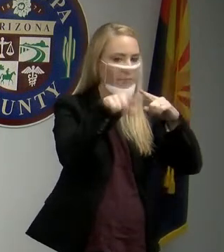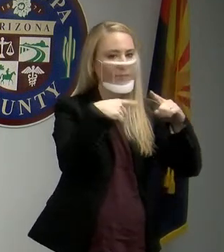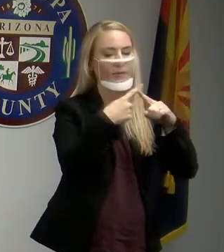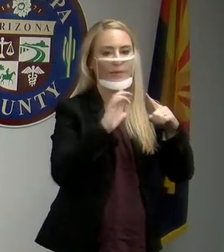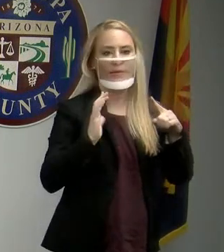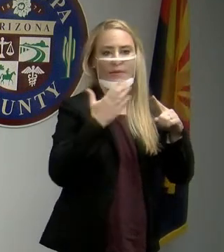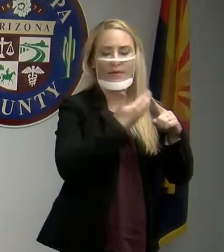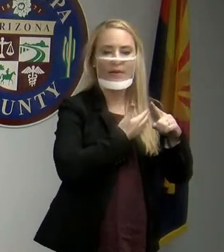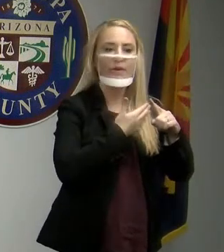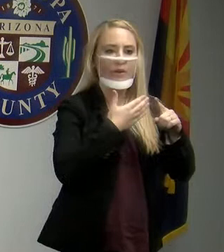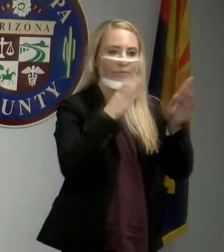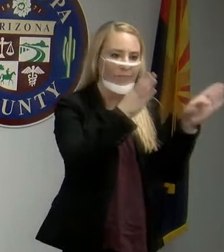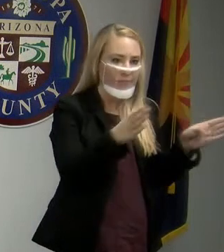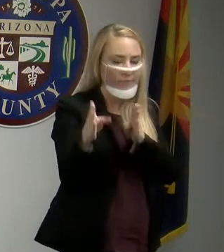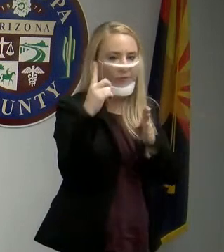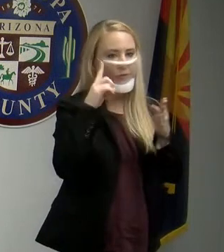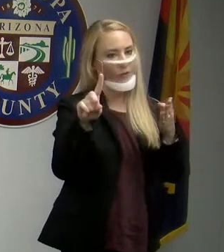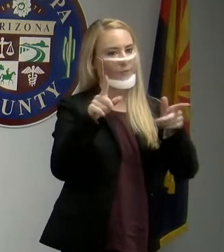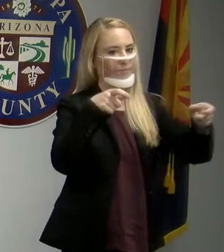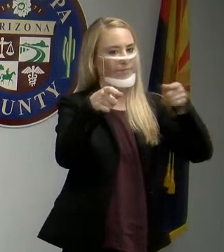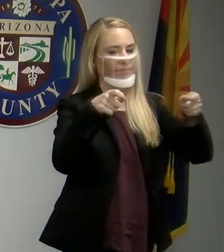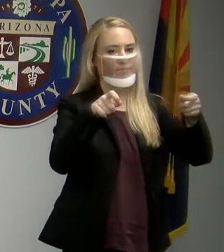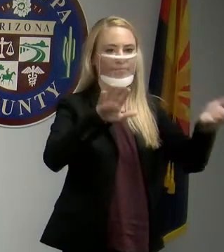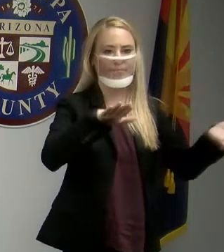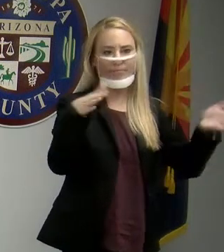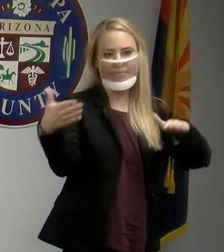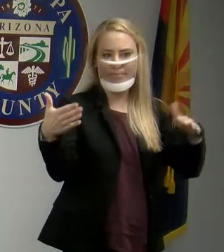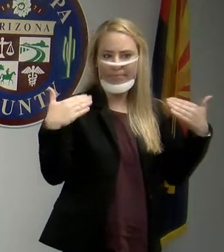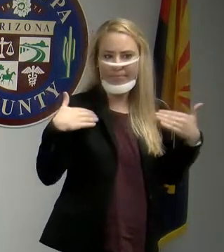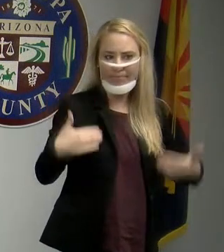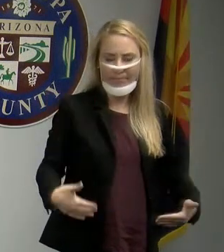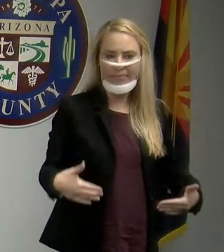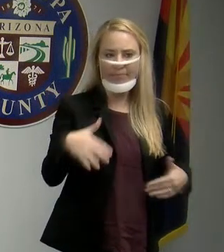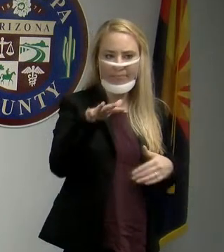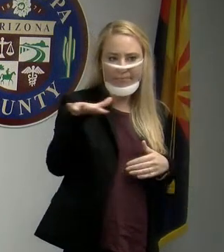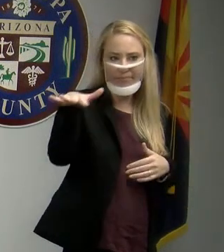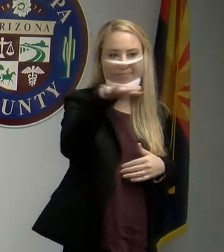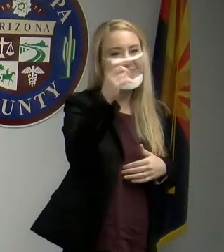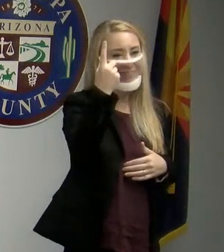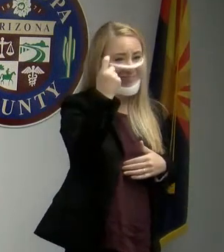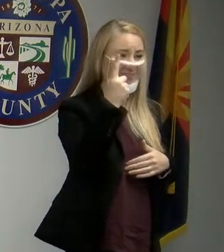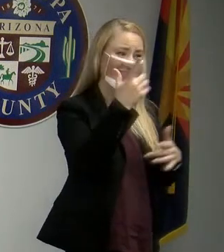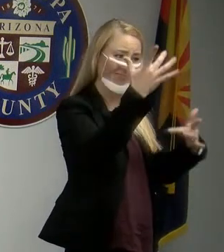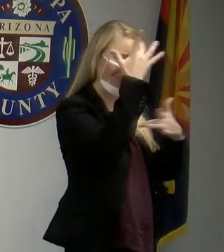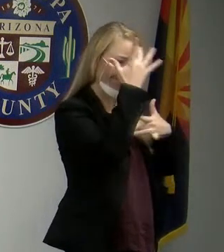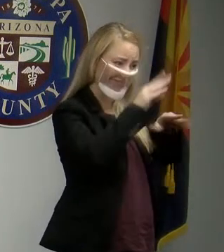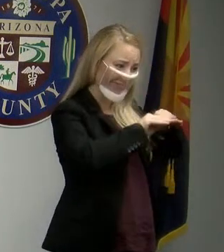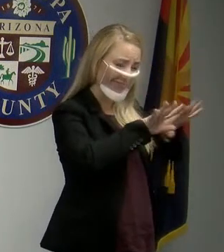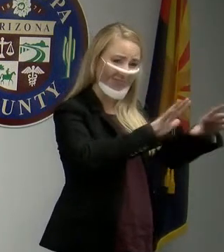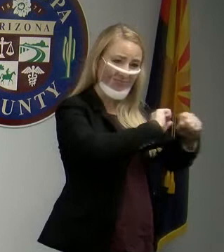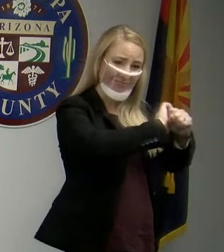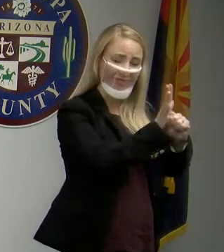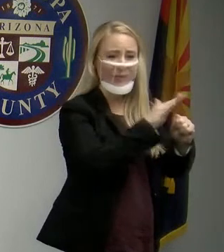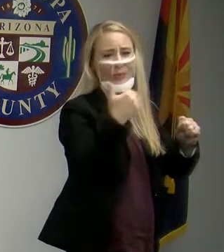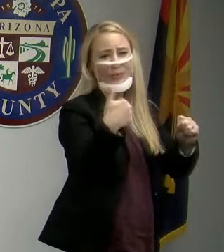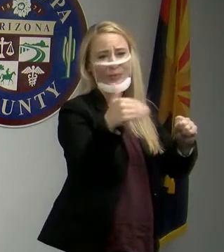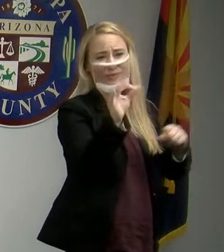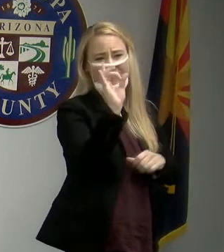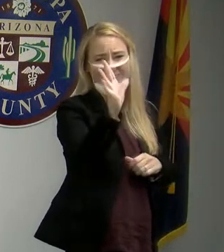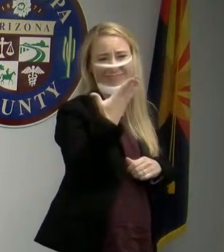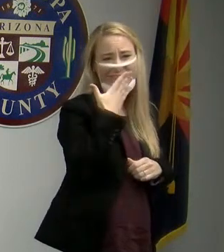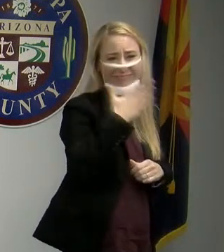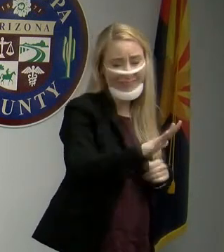fatality management. Sadly, it is a reality whenever we're talking about a pandemic and the spread of disease in our